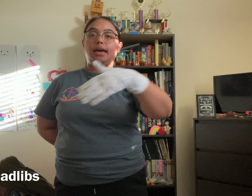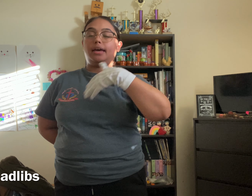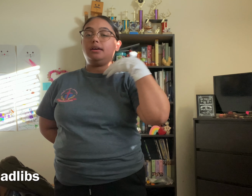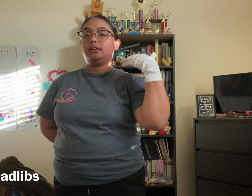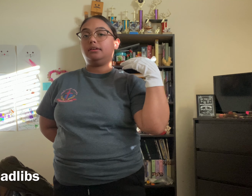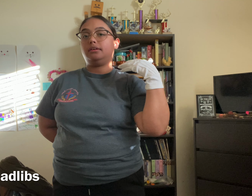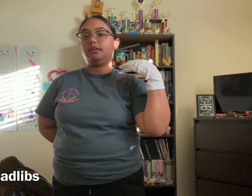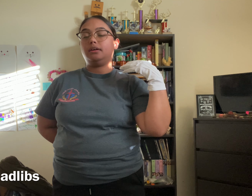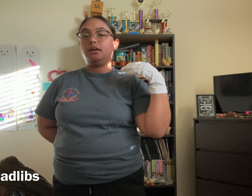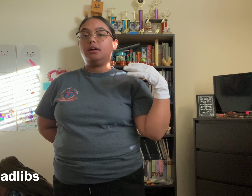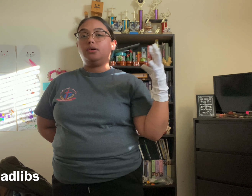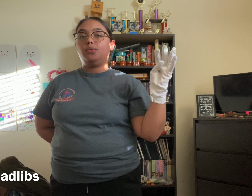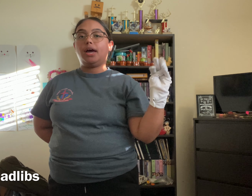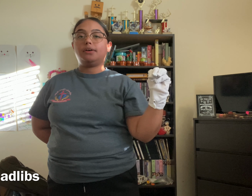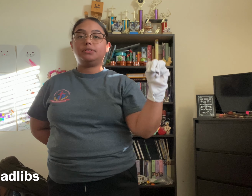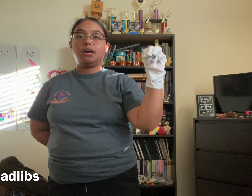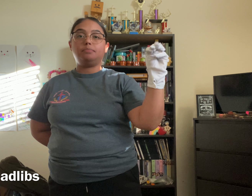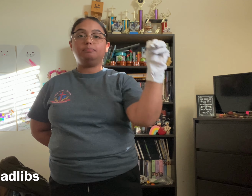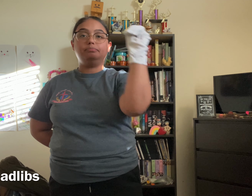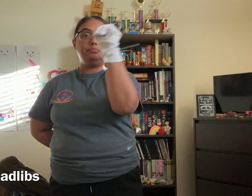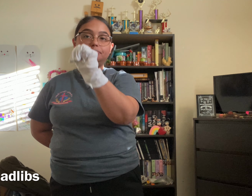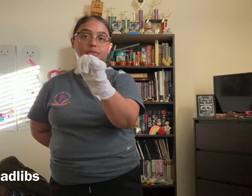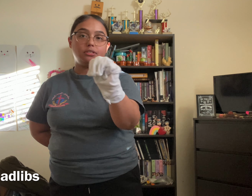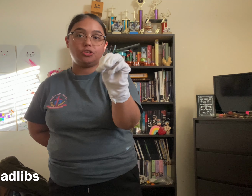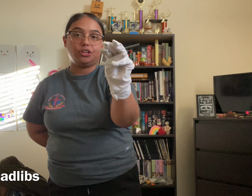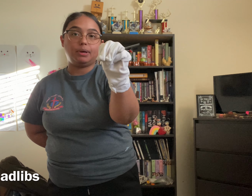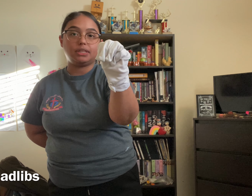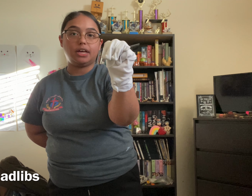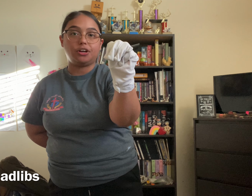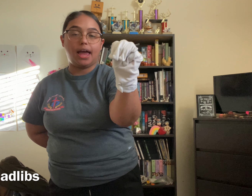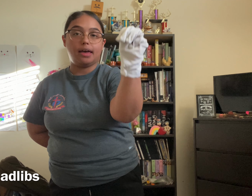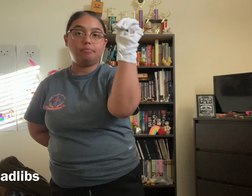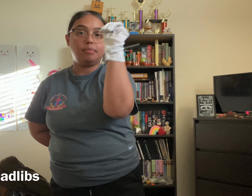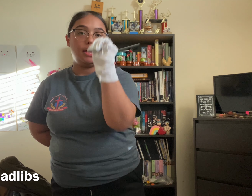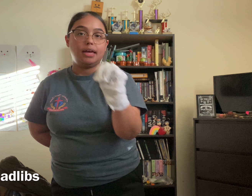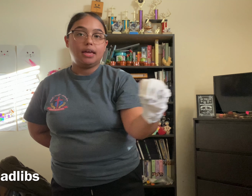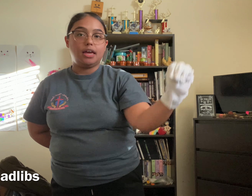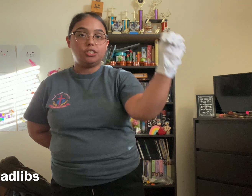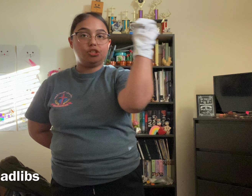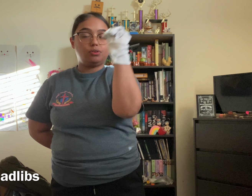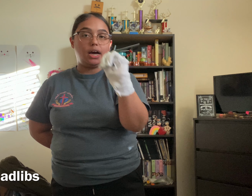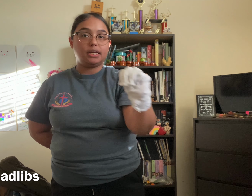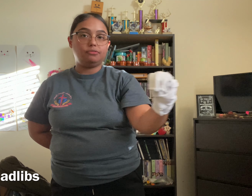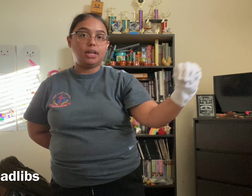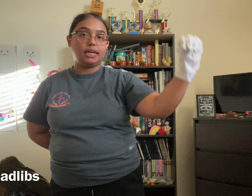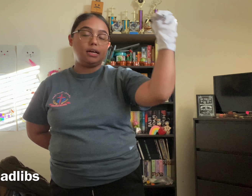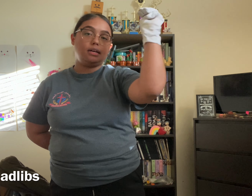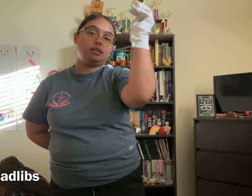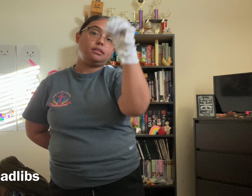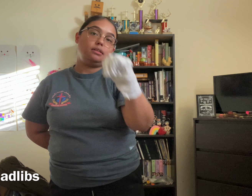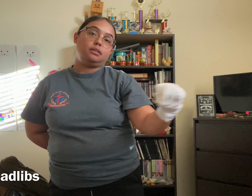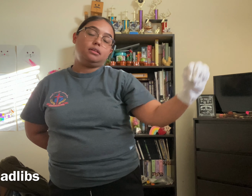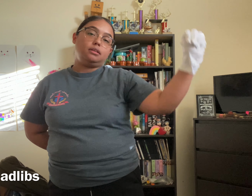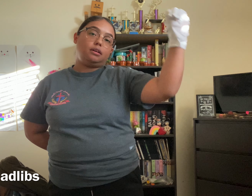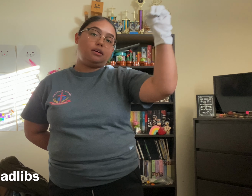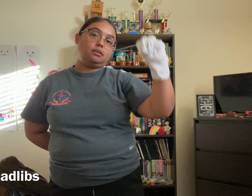hey. We have some m's, so you're going to make the letter M and do kind of like